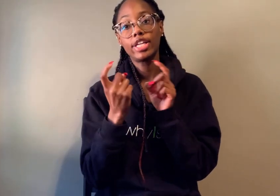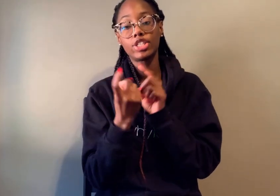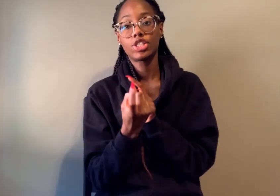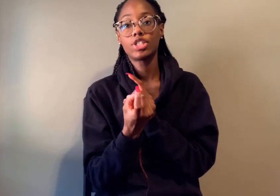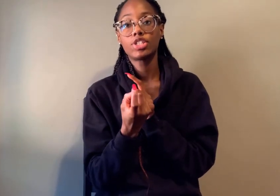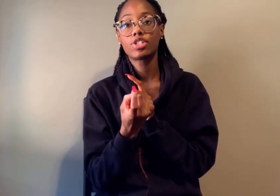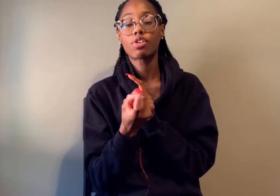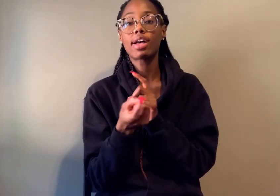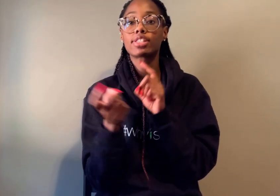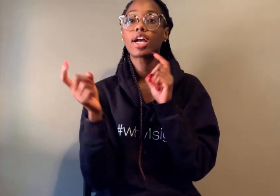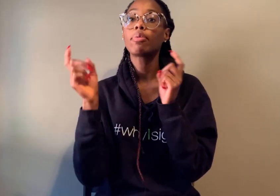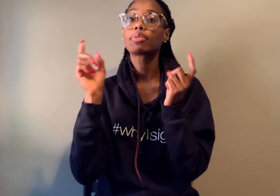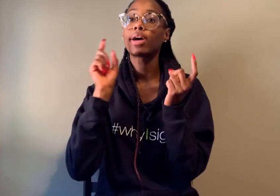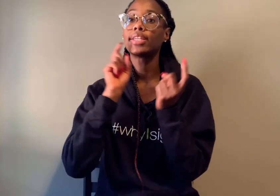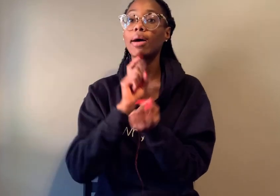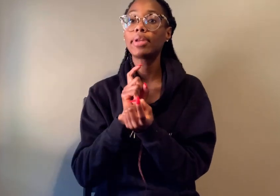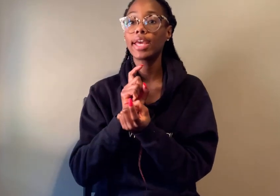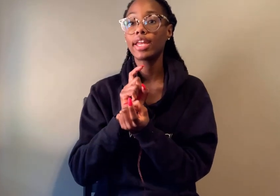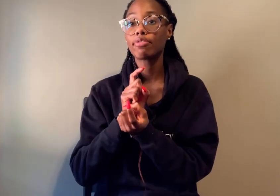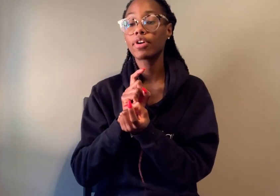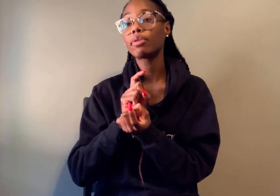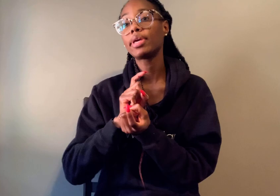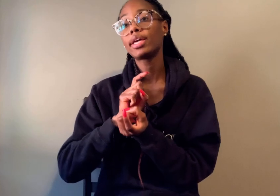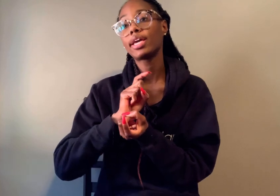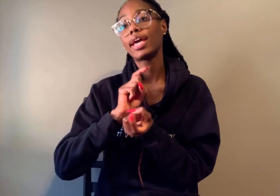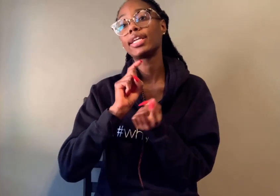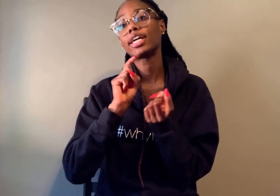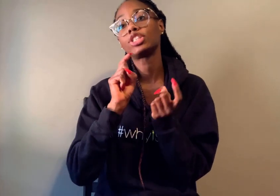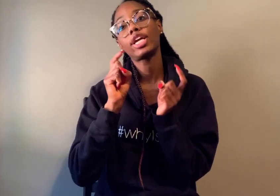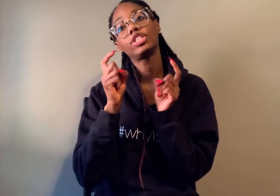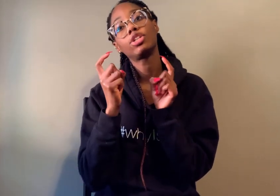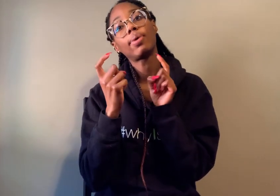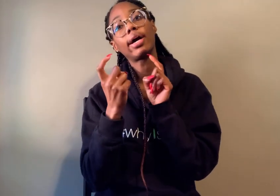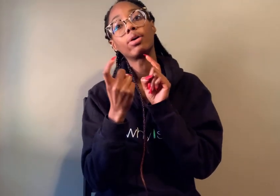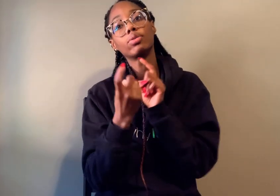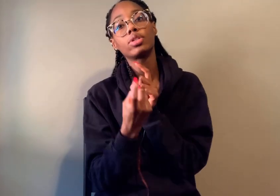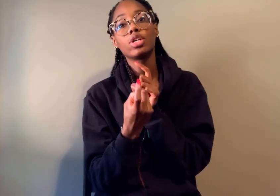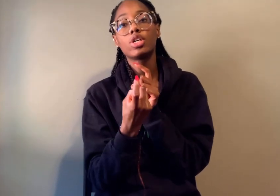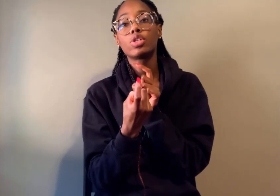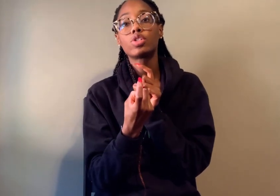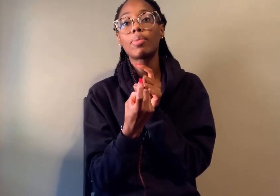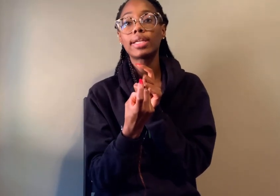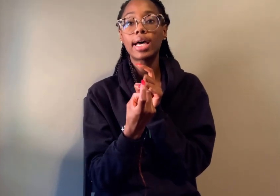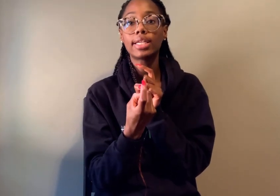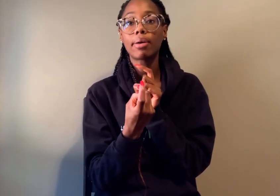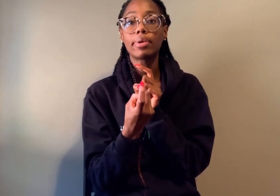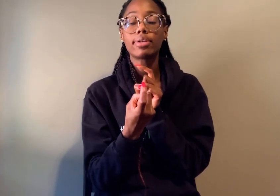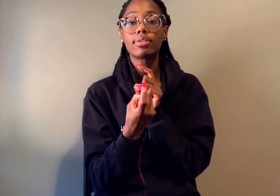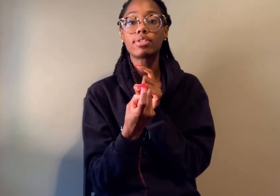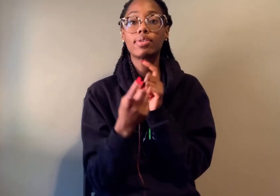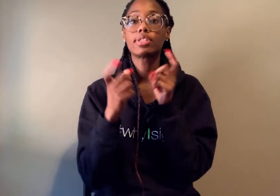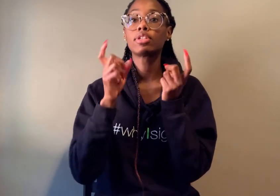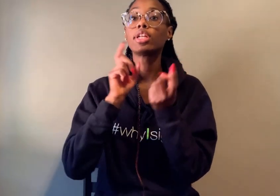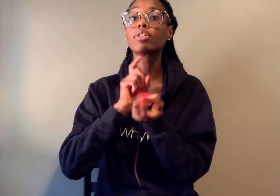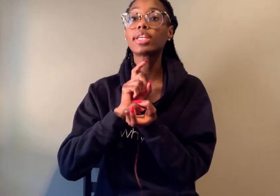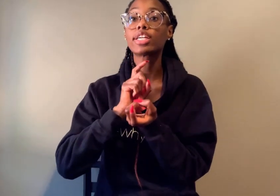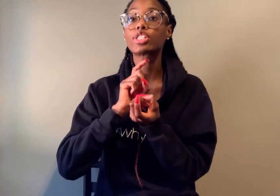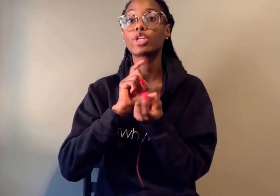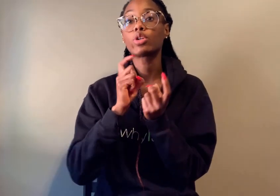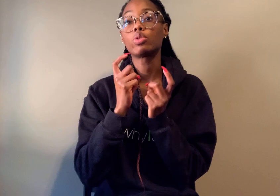change. So I start with my dominant hand in front of me and I change it around to my non-dominant. So it's literally a circle,